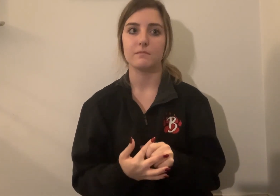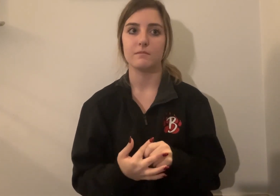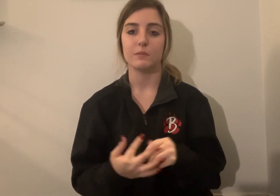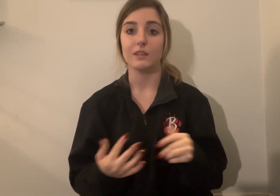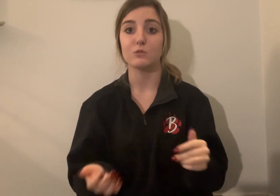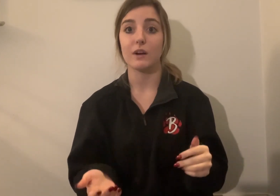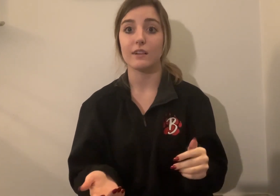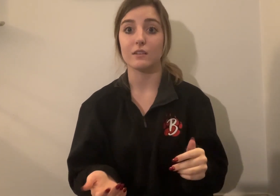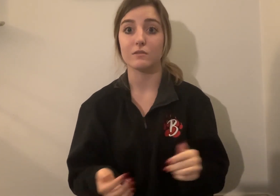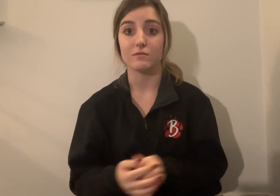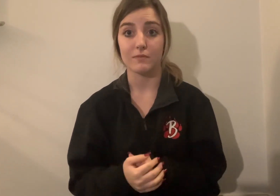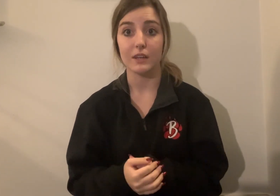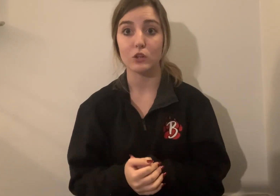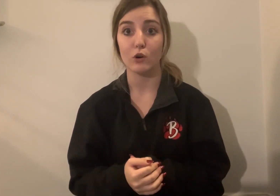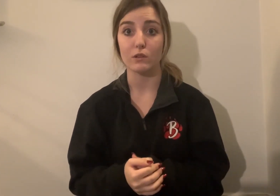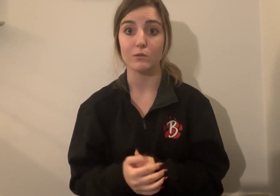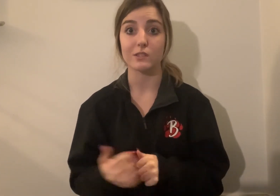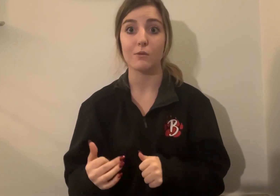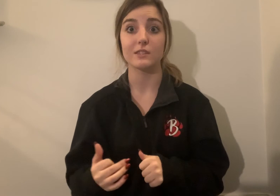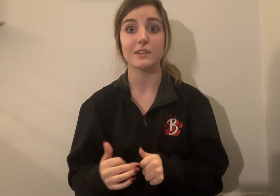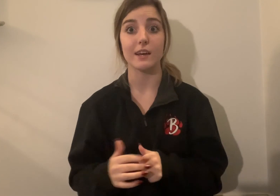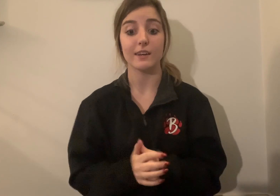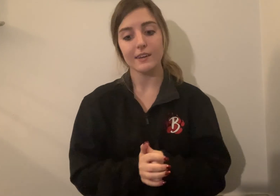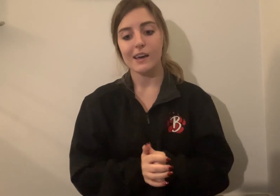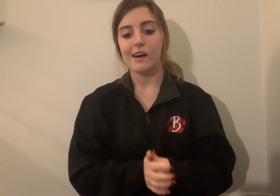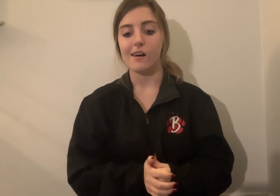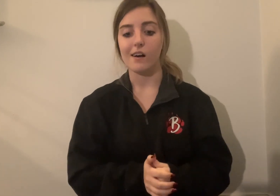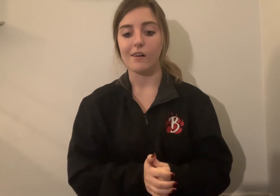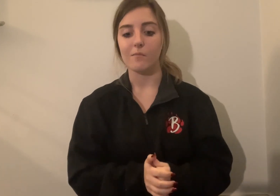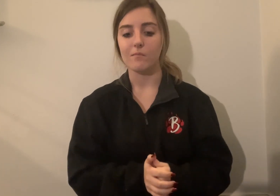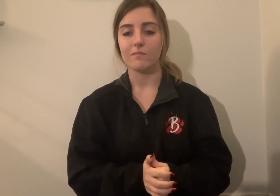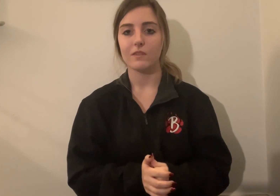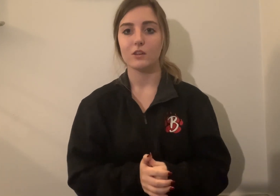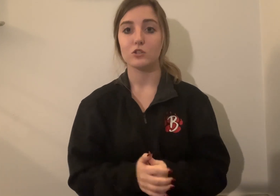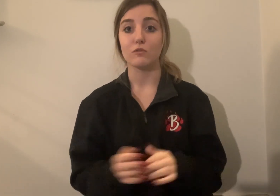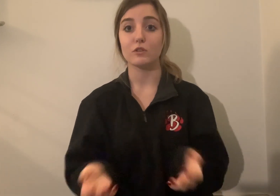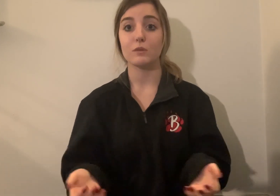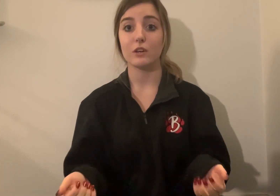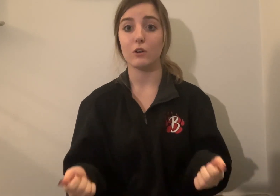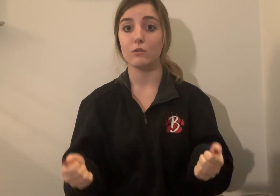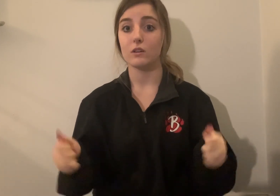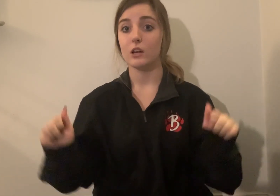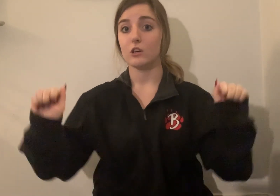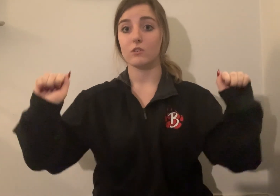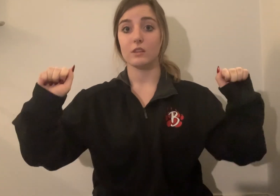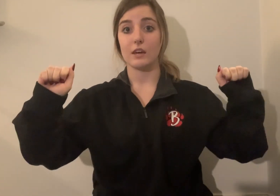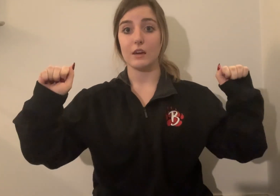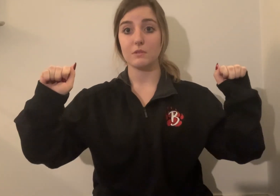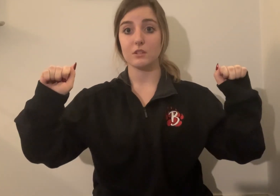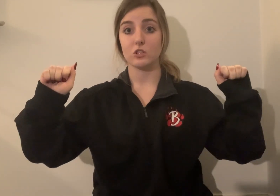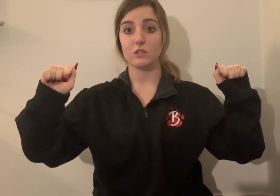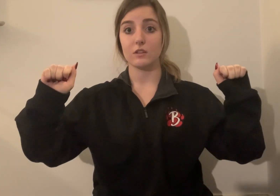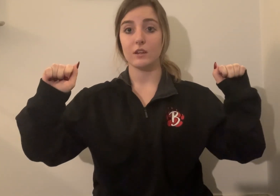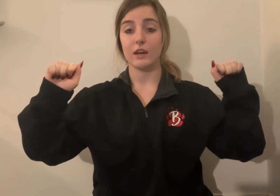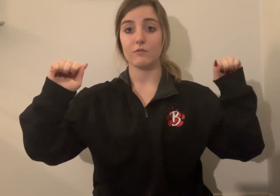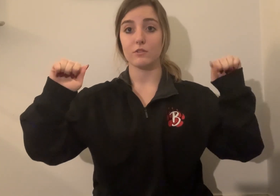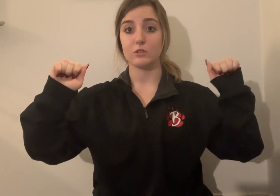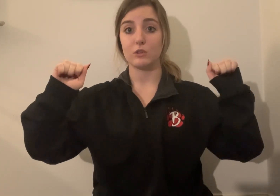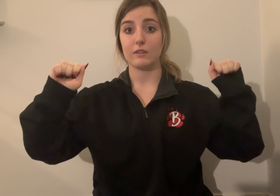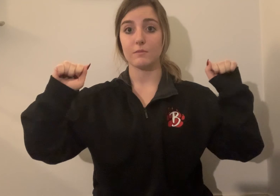but at least where I live, it's cold. It was snowing today. So first we have coat. You're in the A position, and for this one you have to make sure